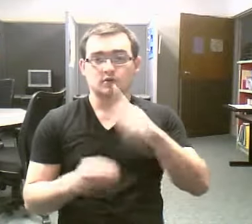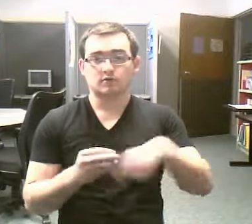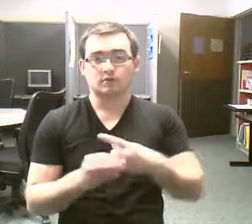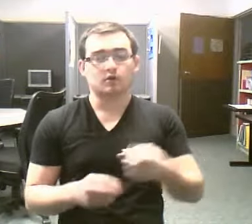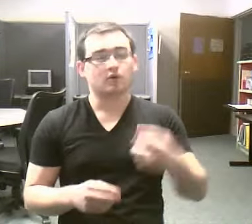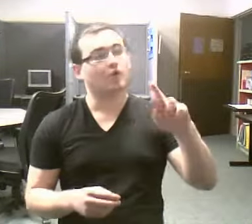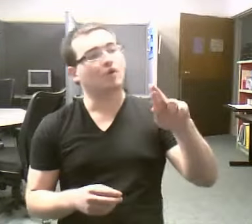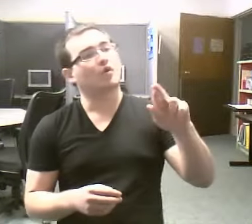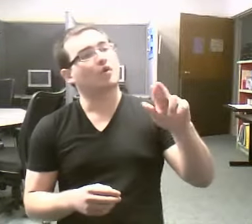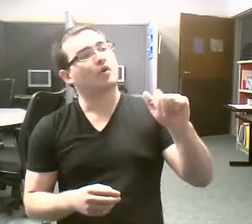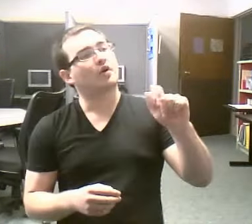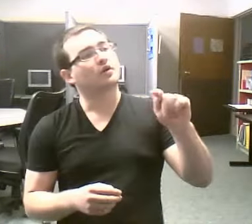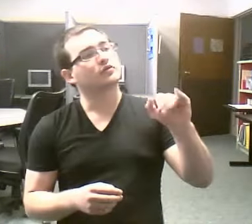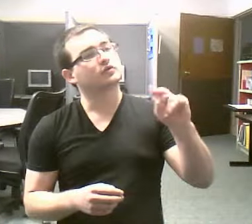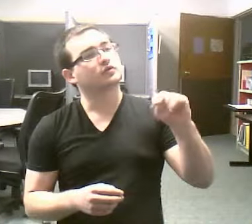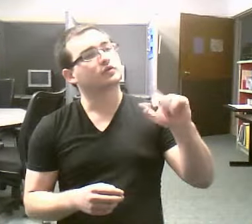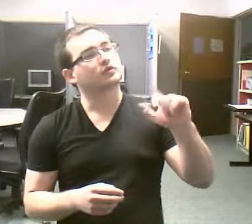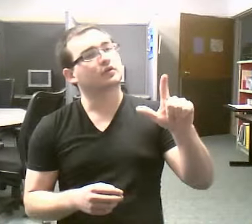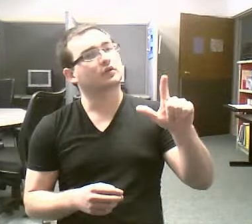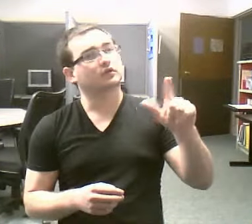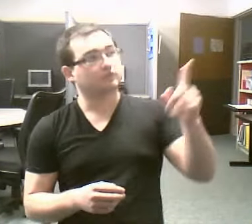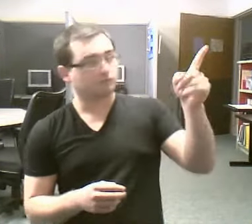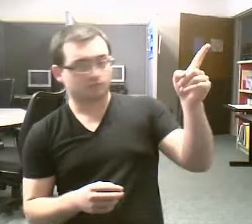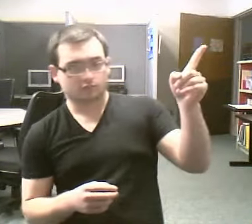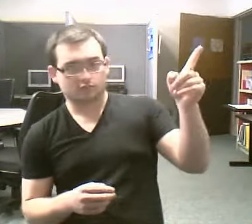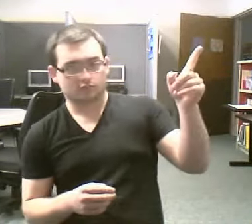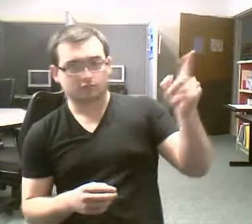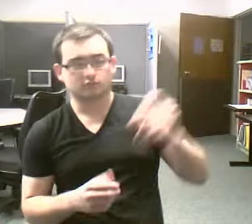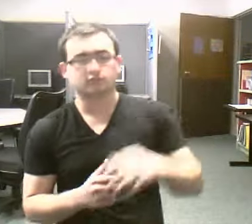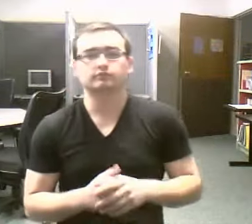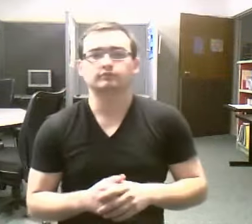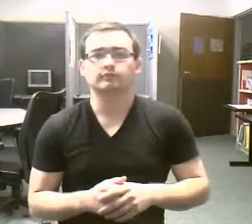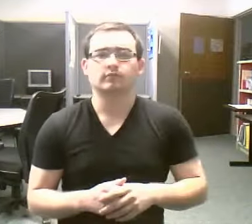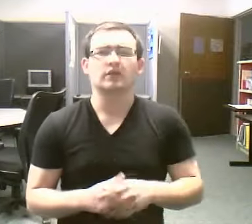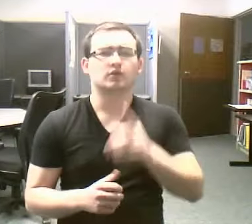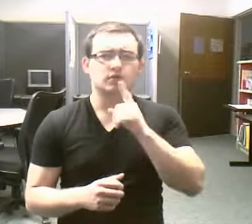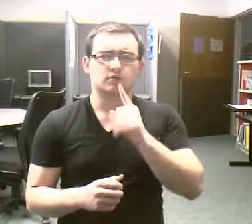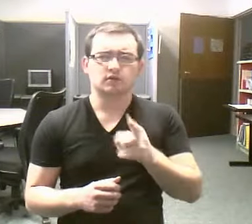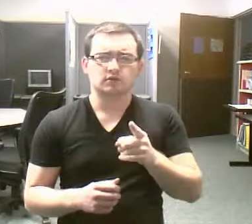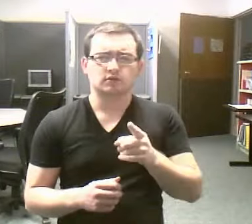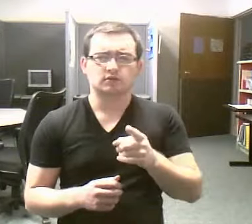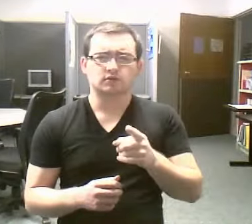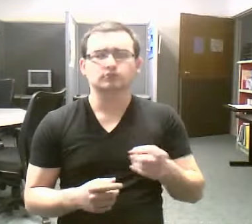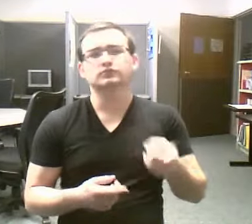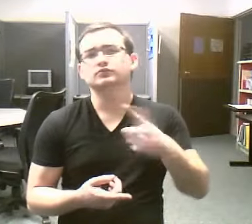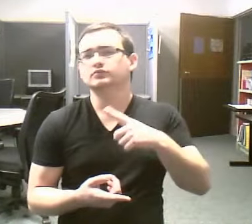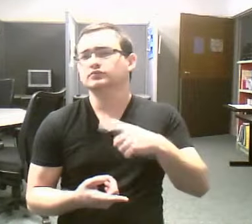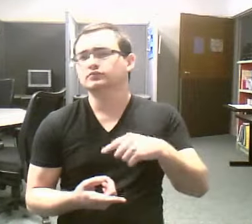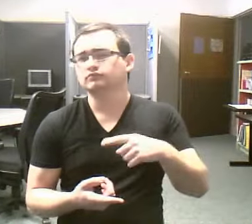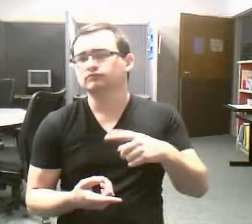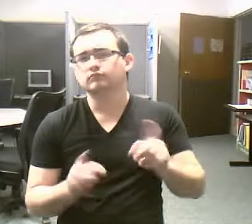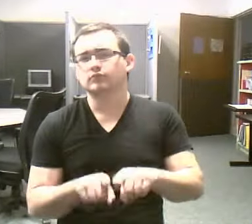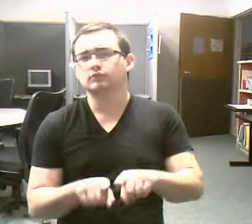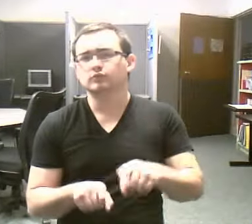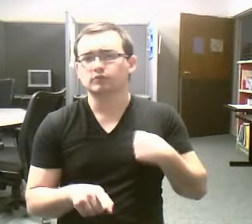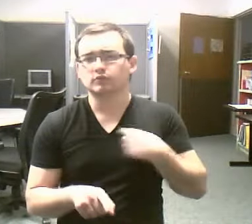Rational numbers is really when the algebra, or really when we get to talking about something, in my opinion, a